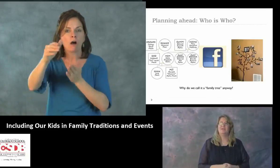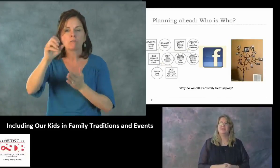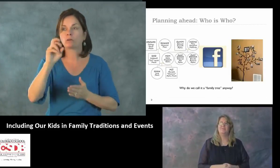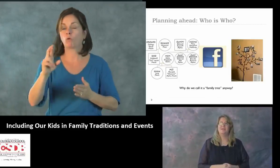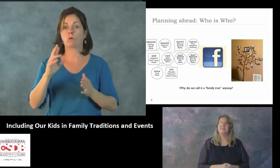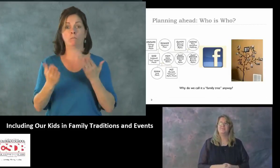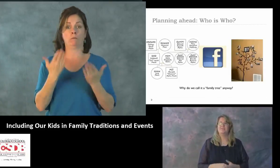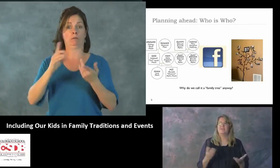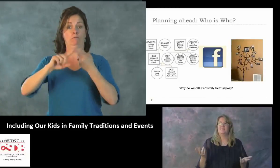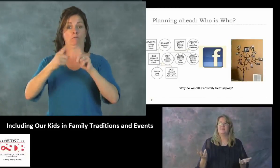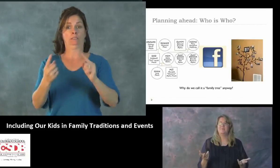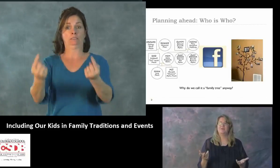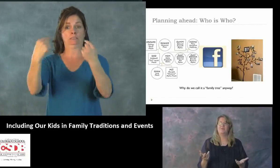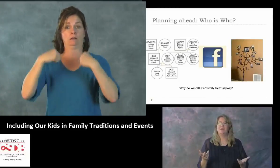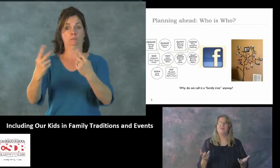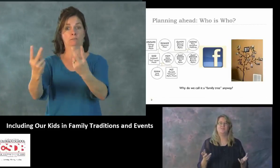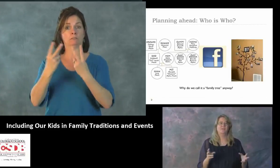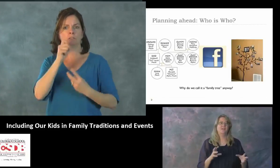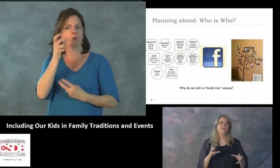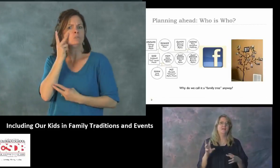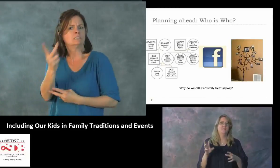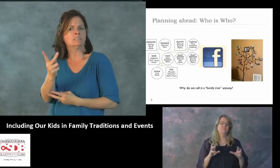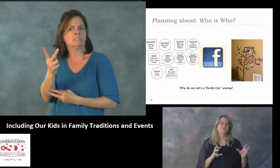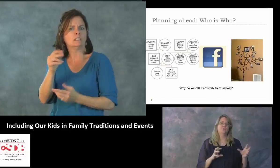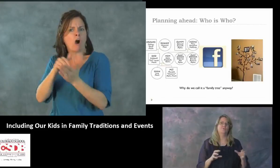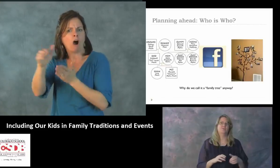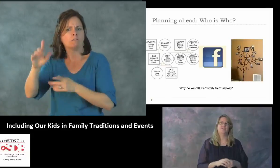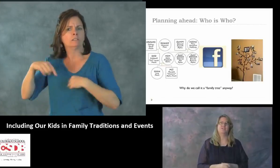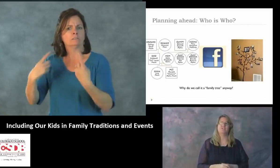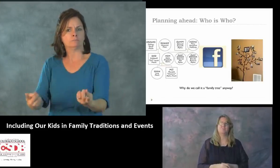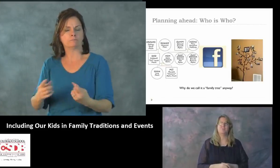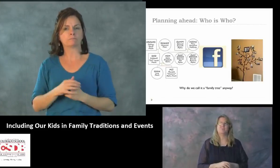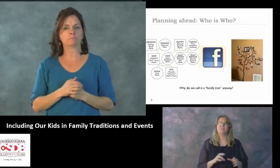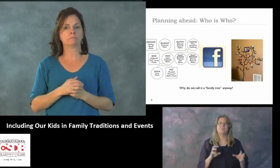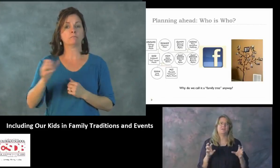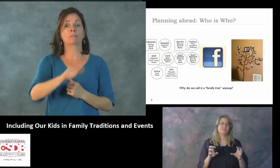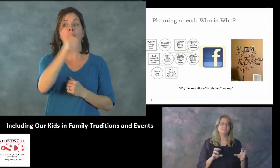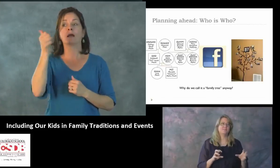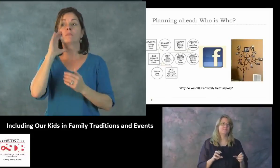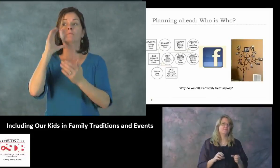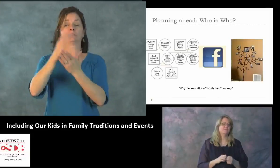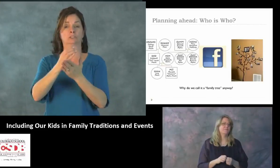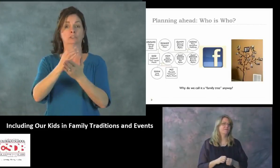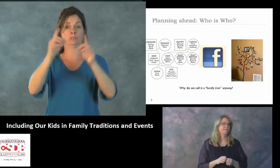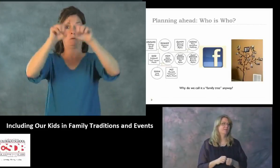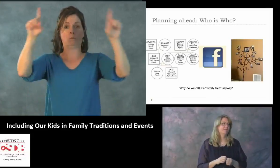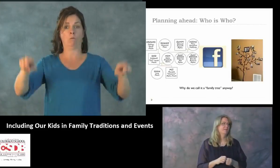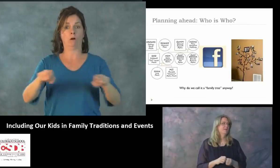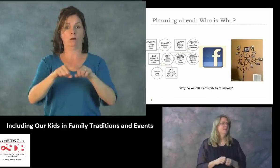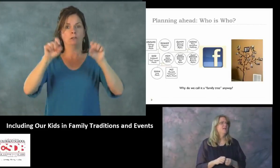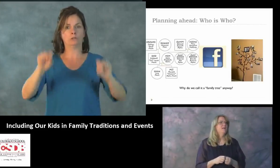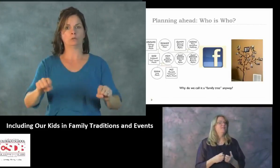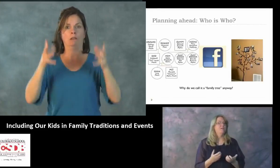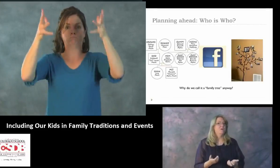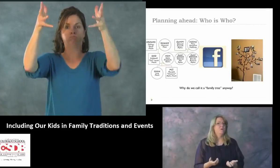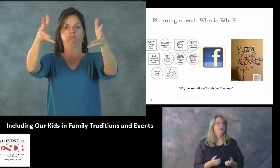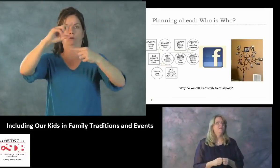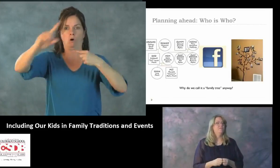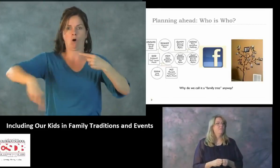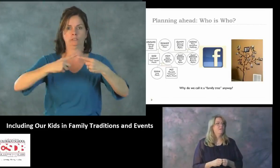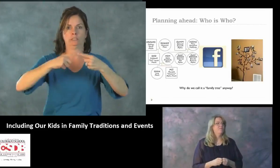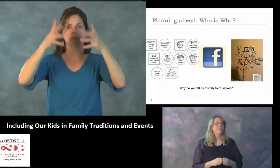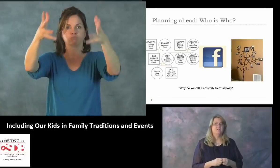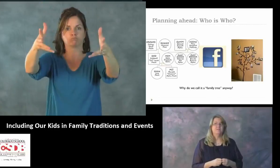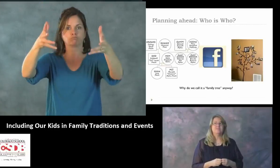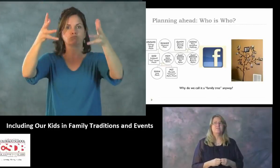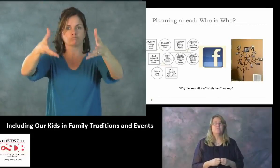too. That's something that could be up year-round and help show the relationships between various members of the family. There are quite a